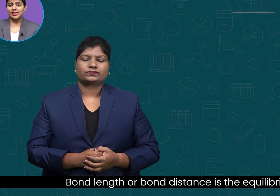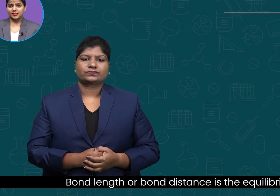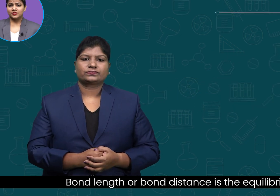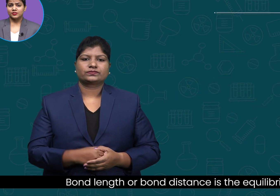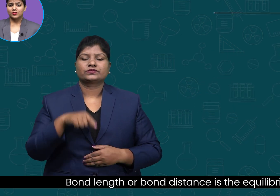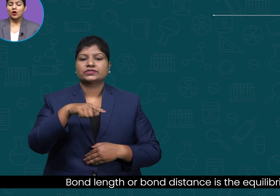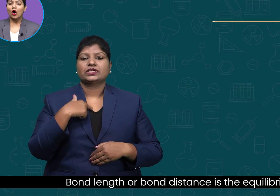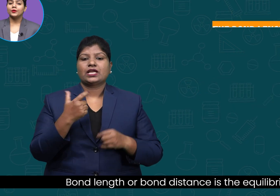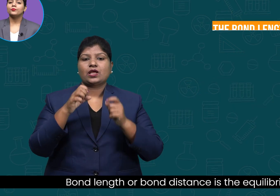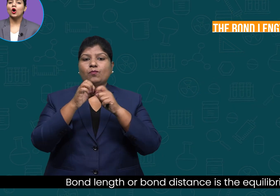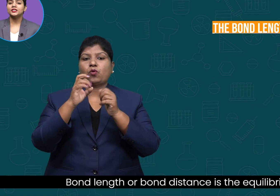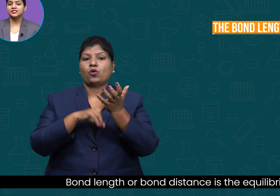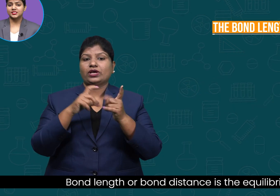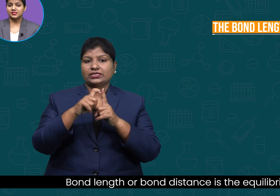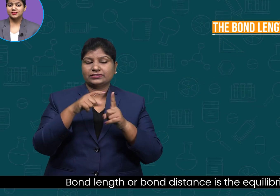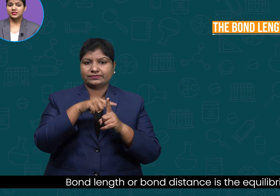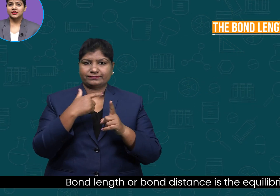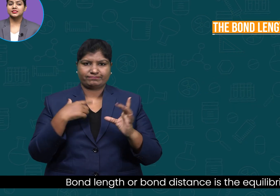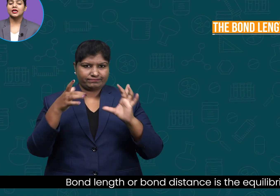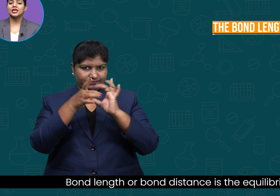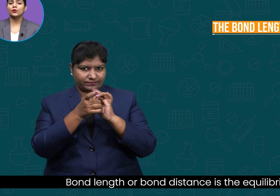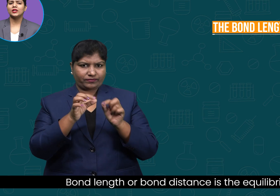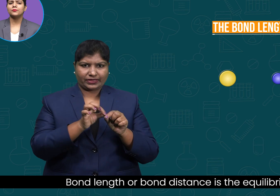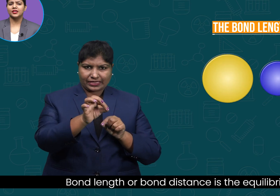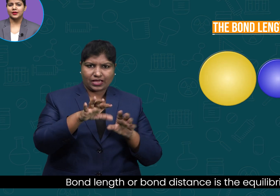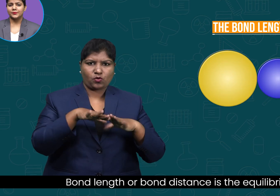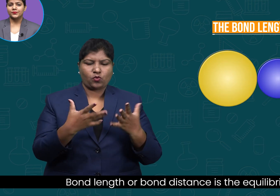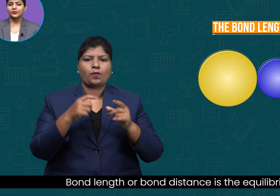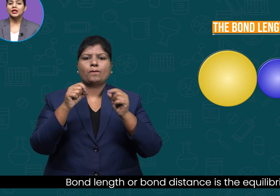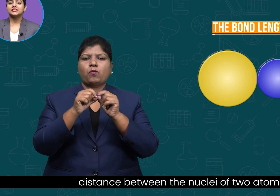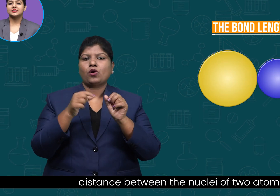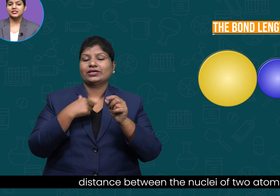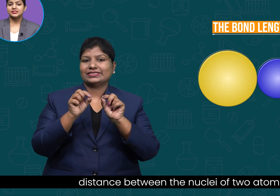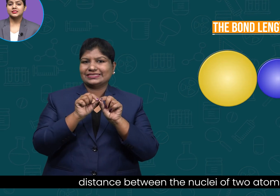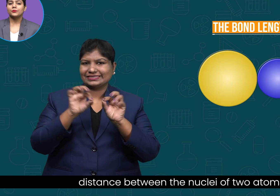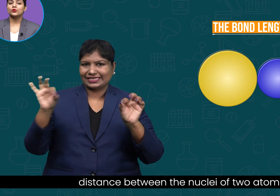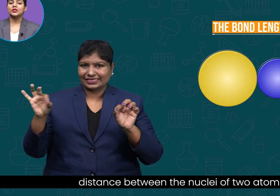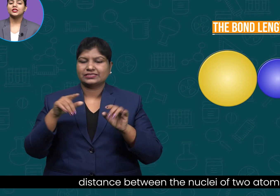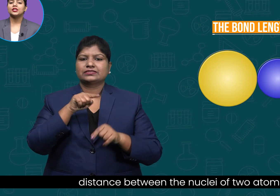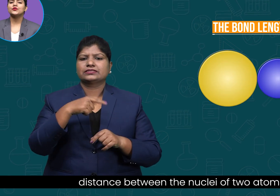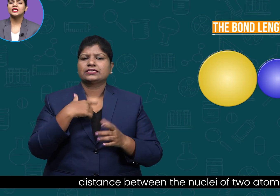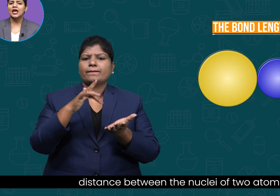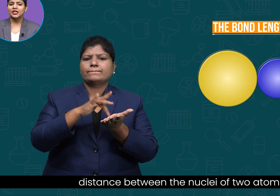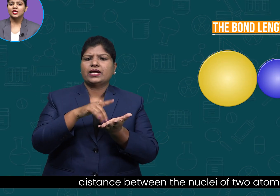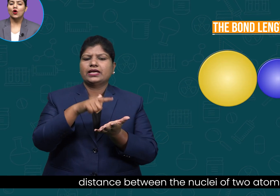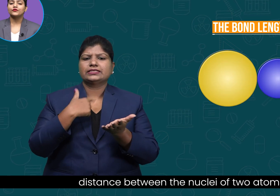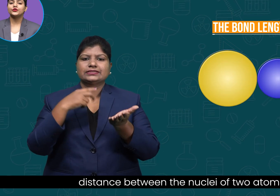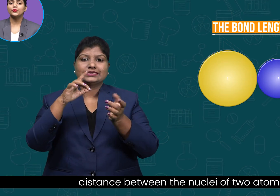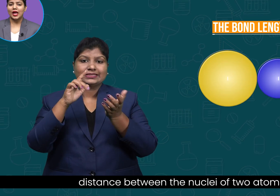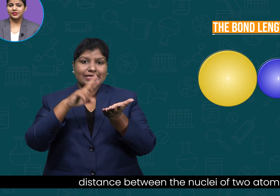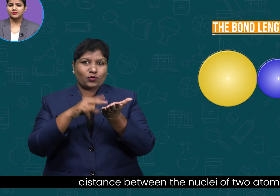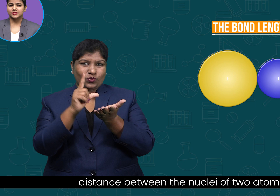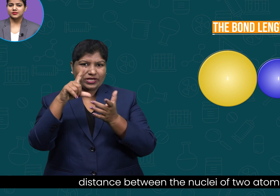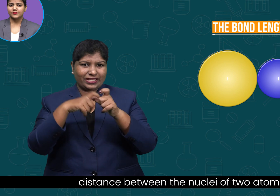Bond length or bond distance is the equilibrium distance between the nuclei of